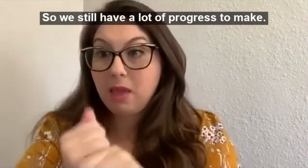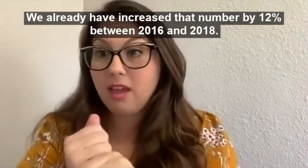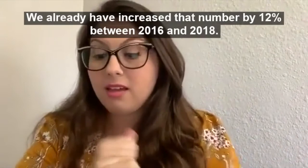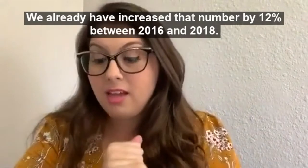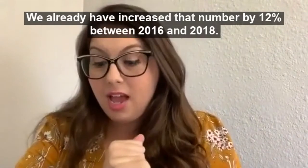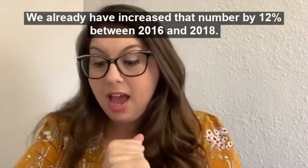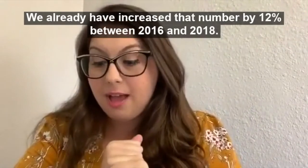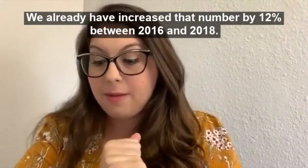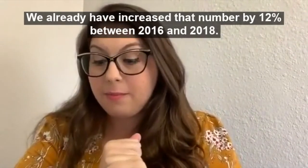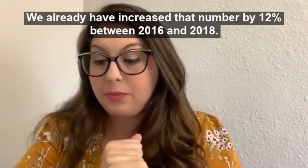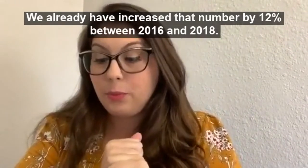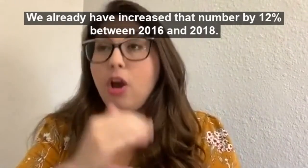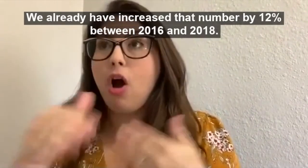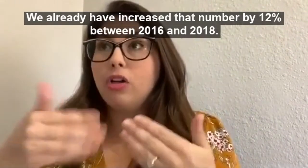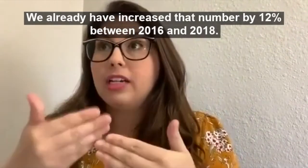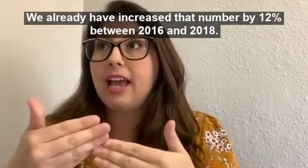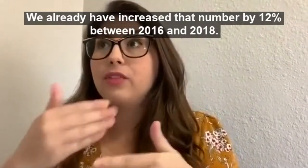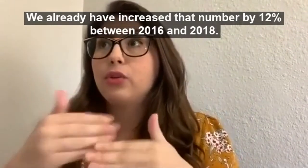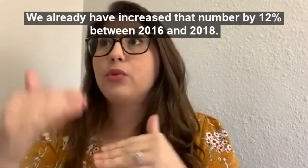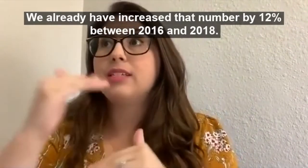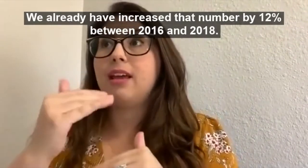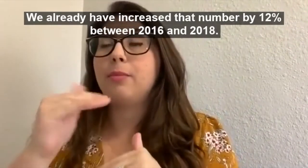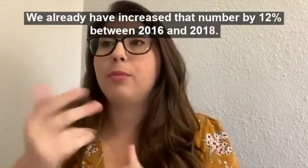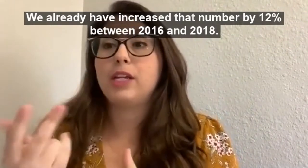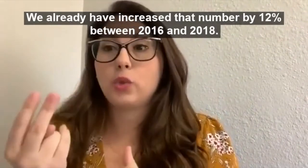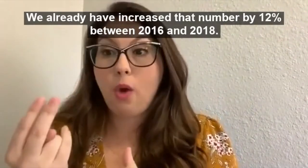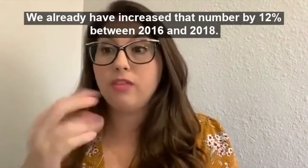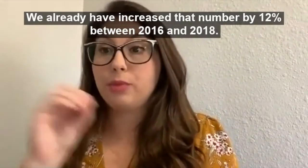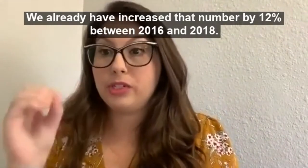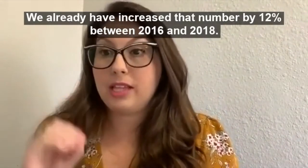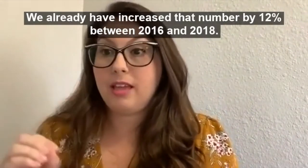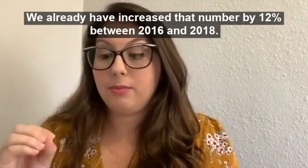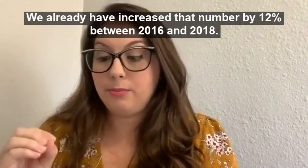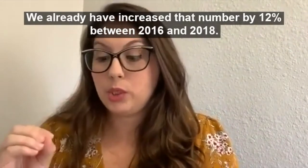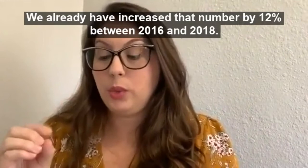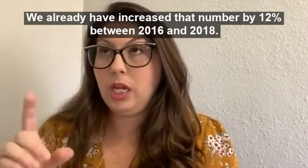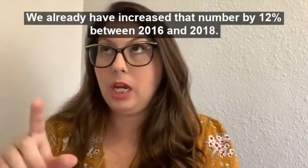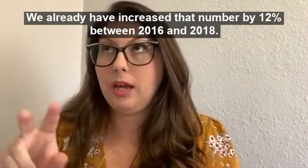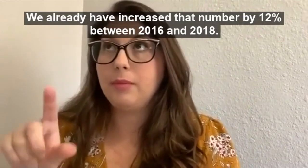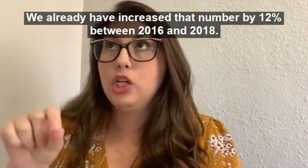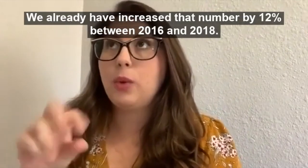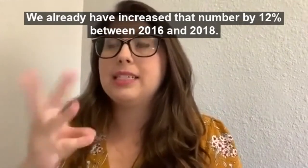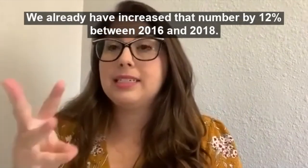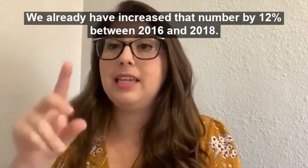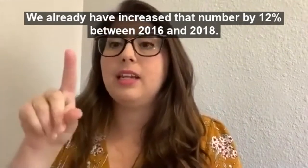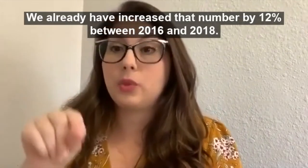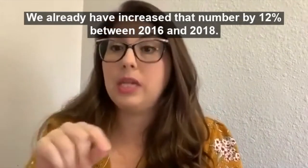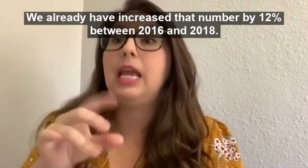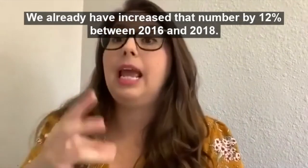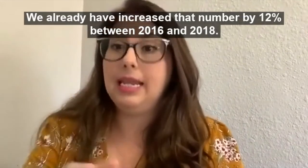make. We already have increased that number by 12% between 2016 and